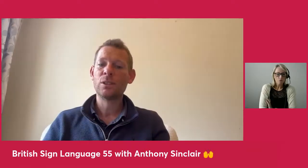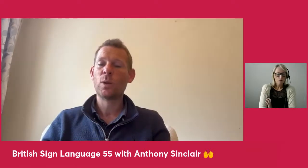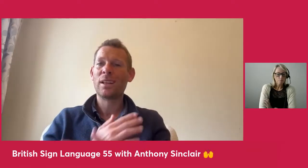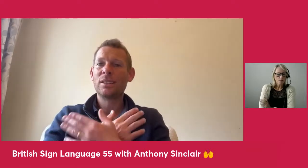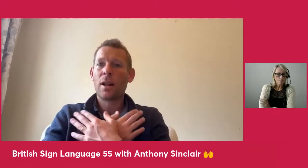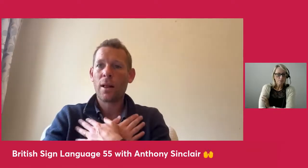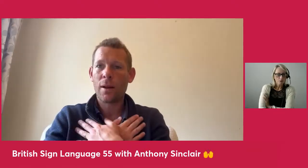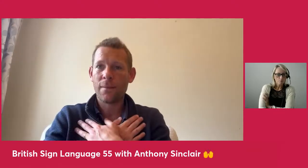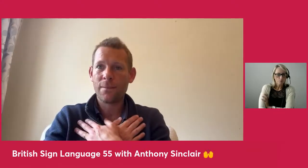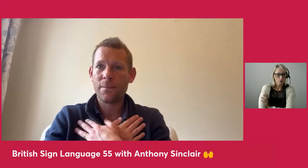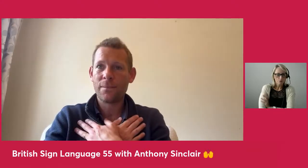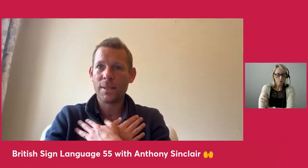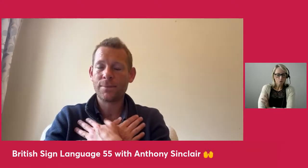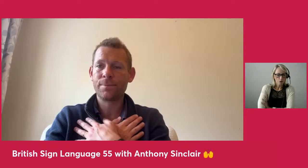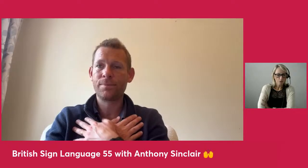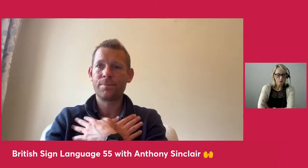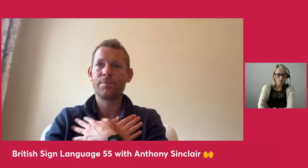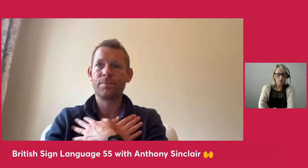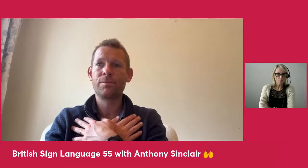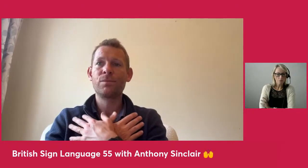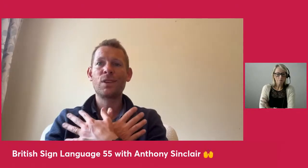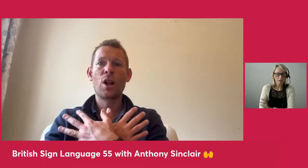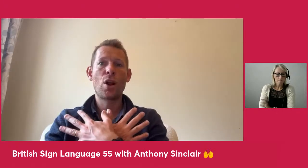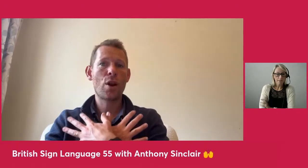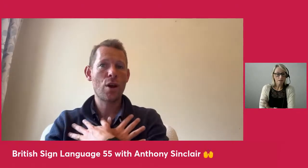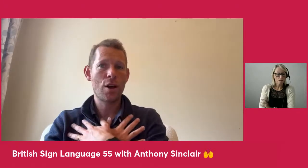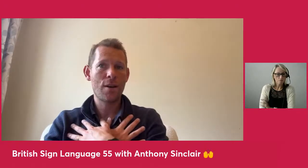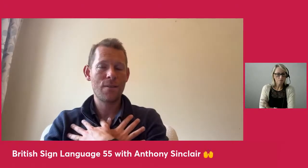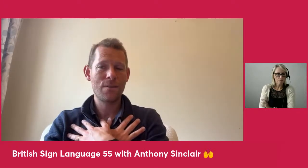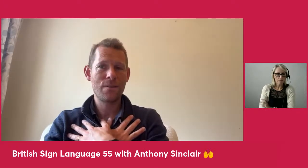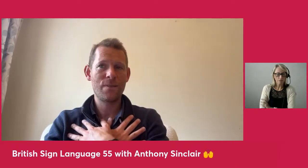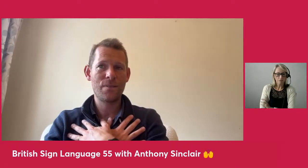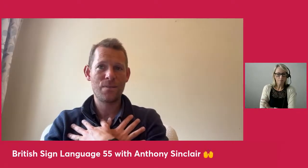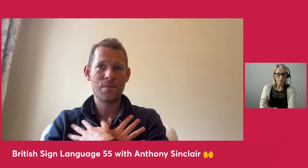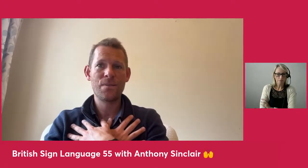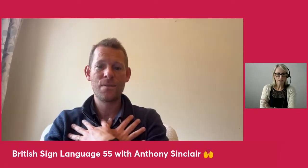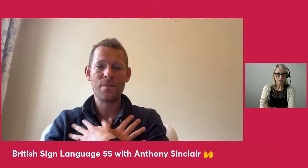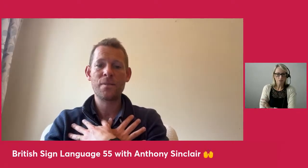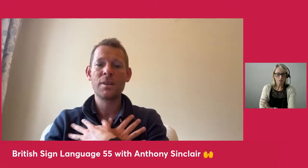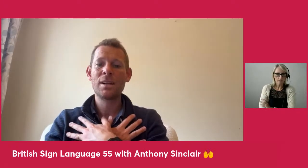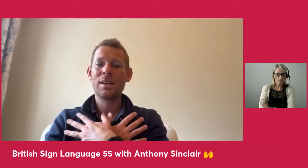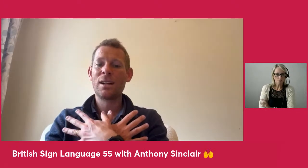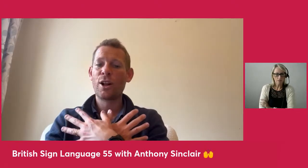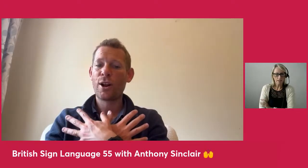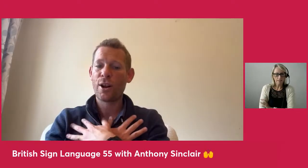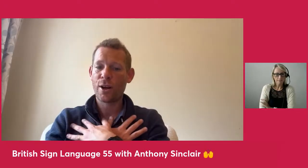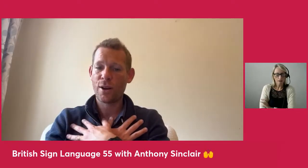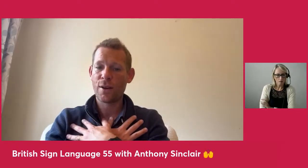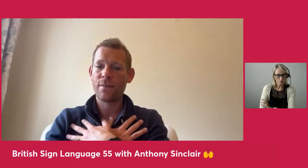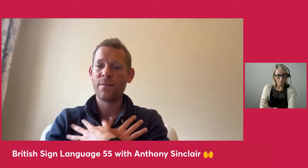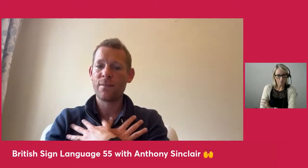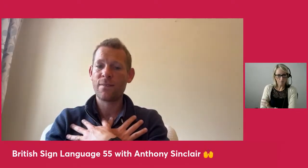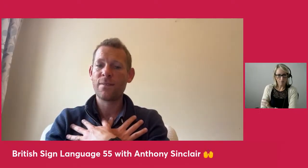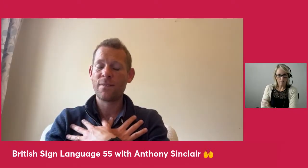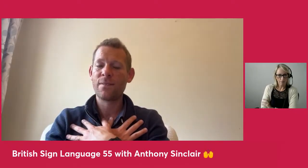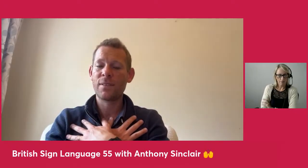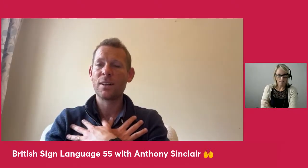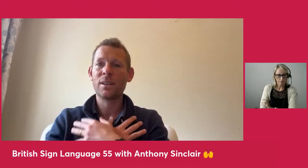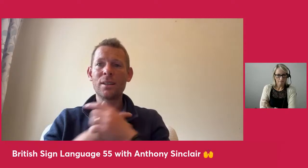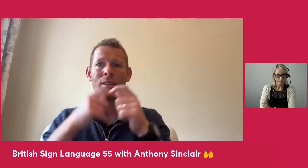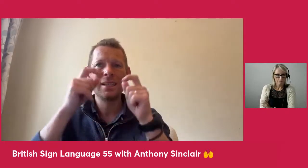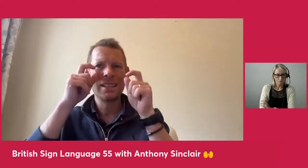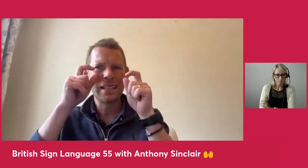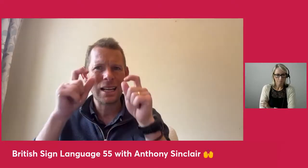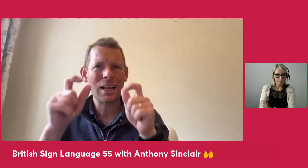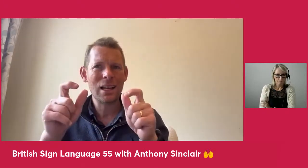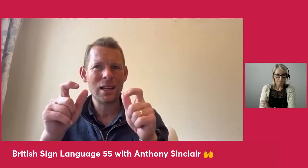So those are perhaps some useful words. So another one might be love. You might find useful in this context. Love.